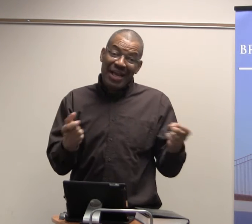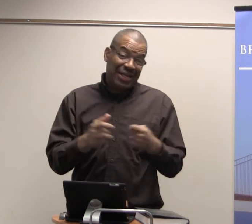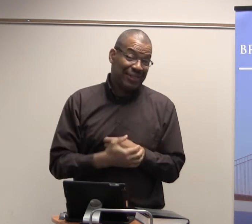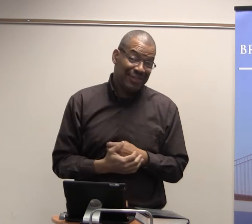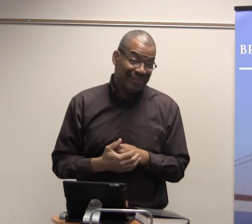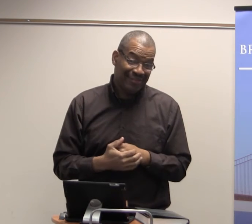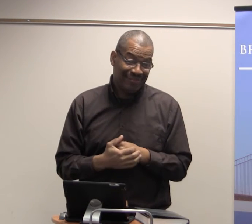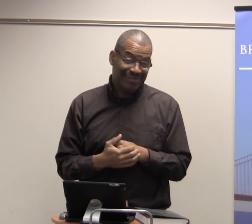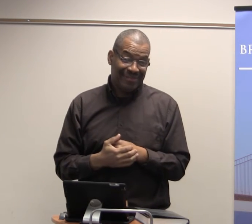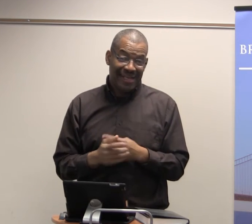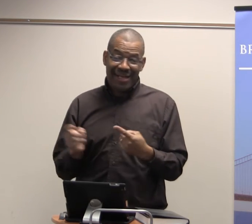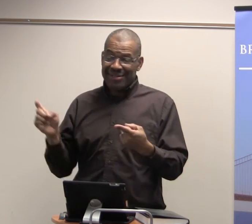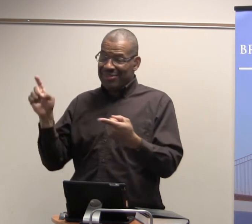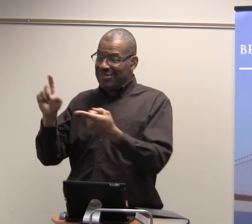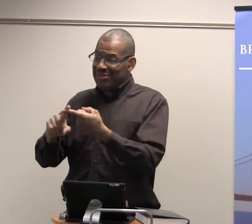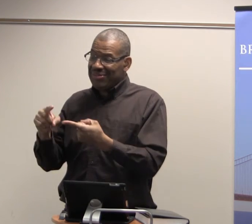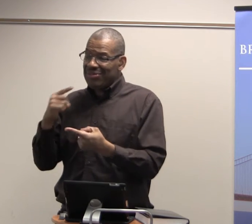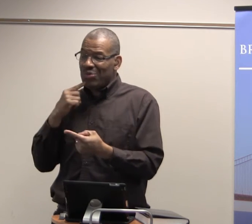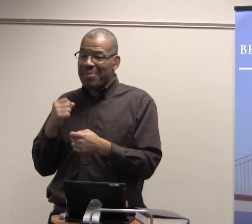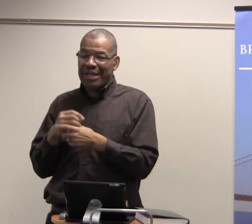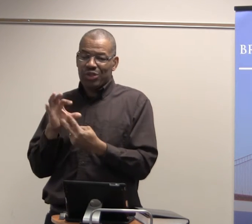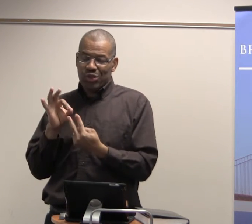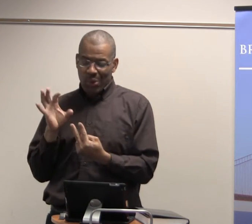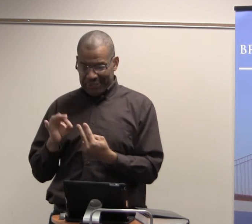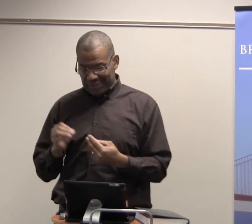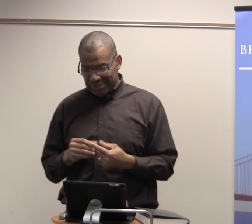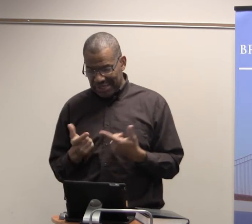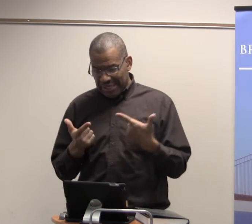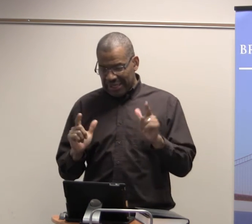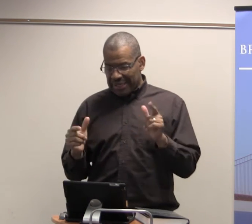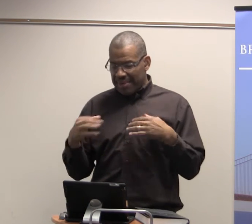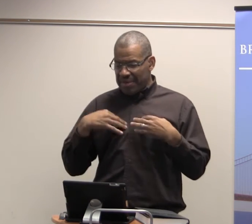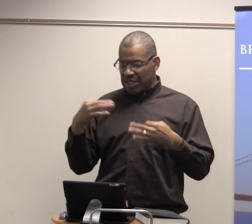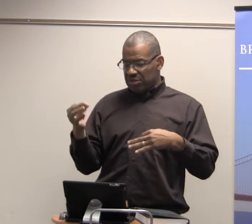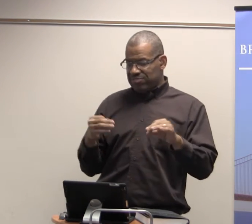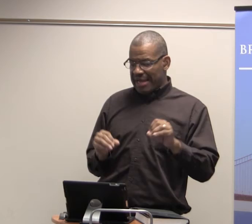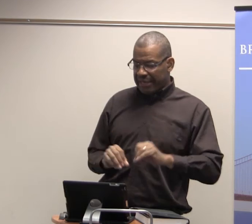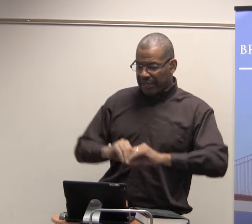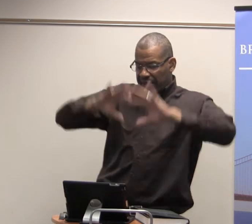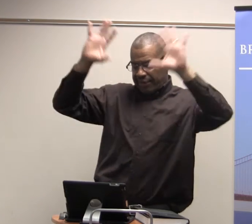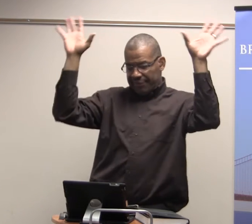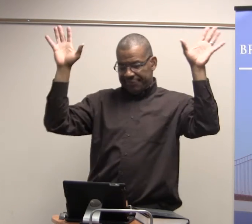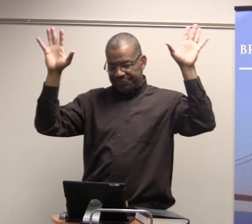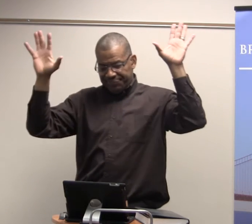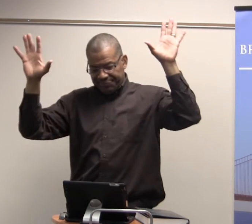sin until you make a choice. Let me explain clearly.